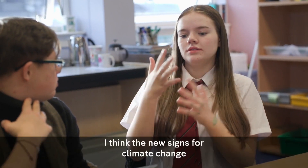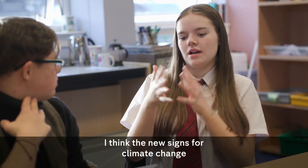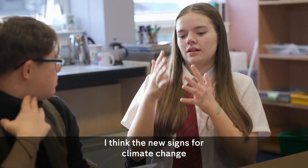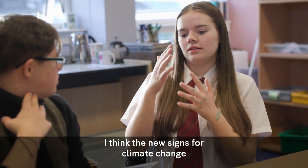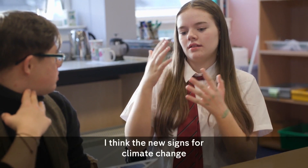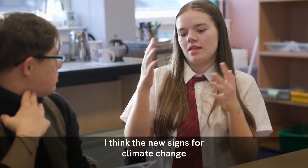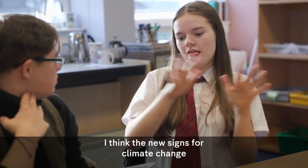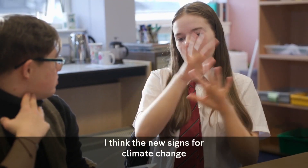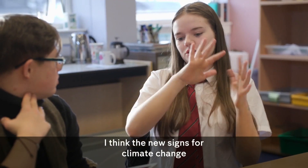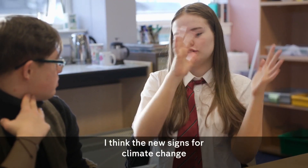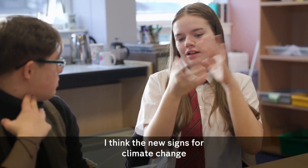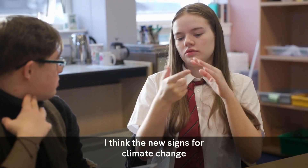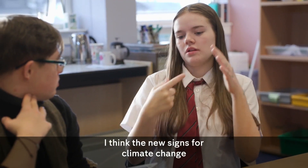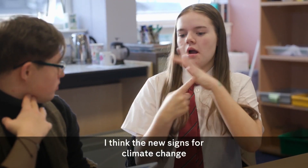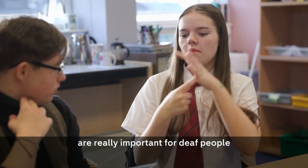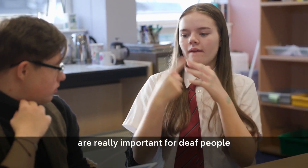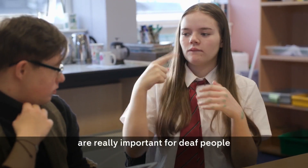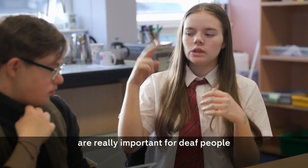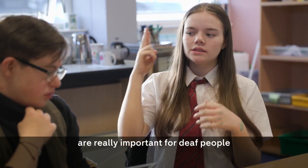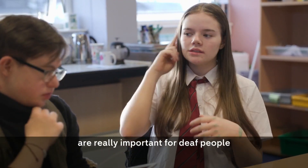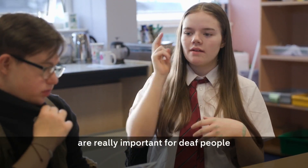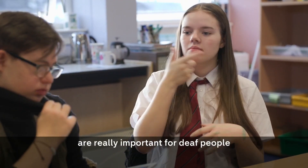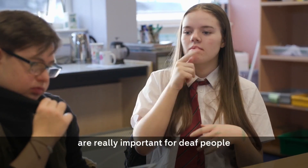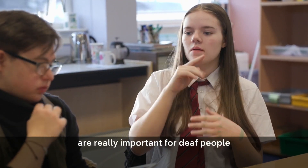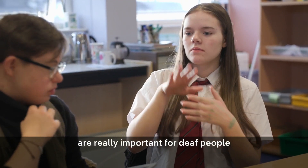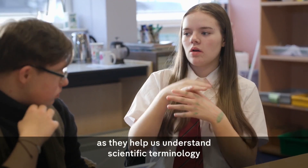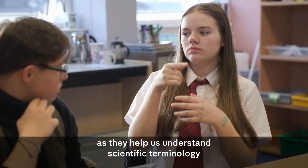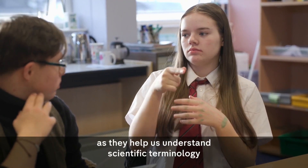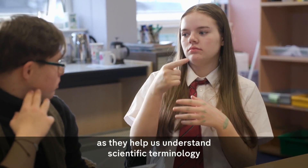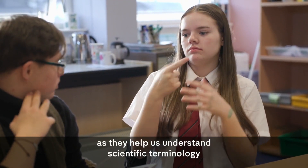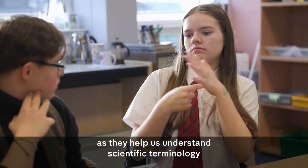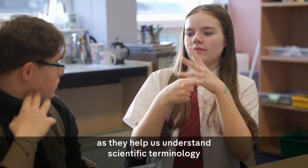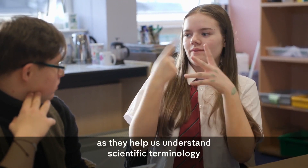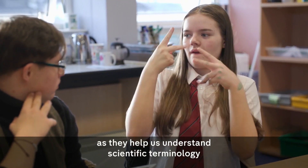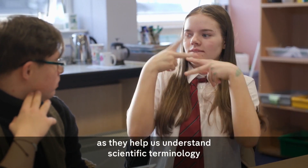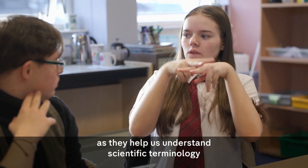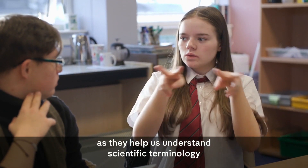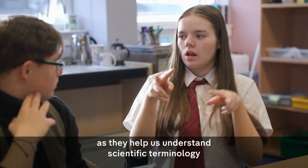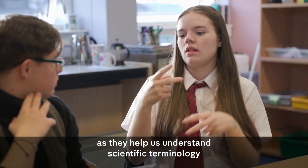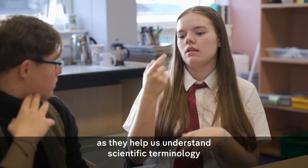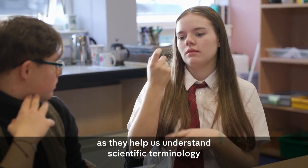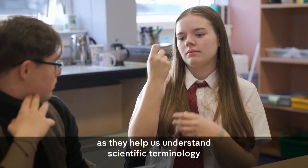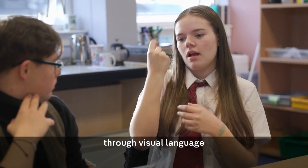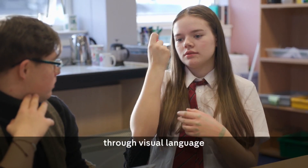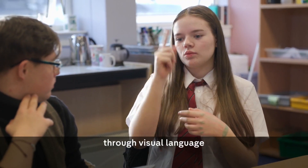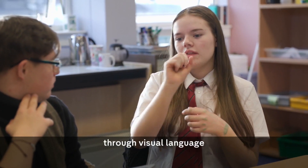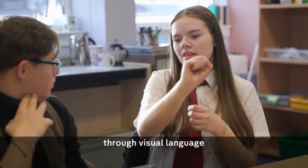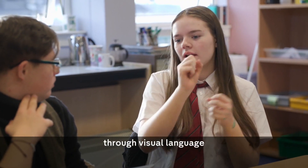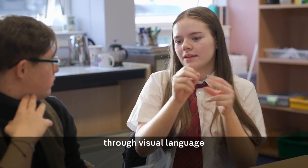I think the new signs for climate change are really important for deaf people, as they help us understand scientific terminology through visual